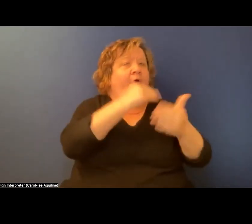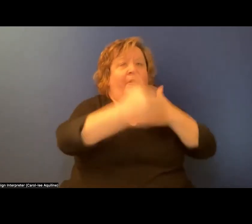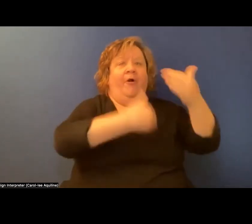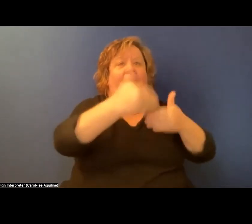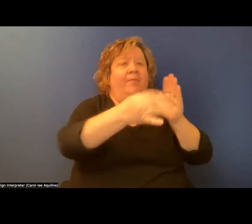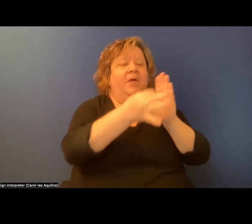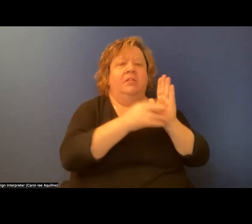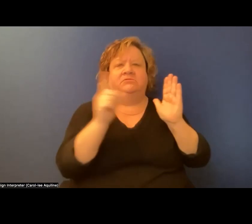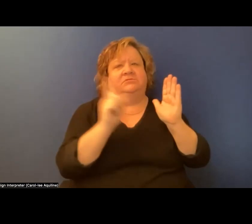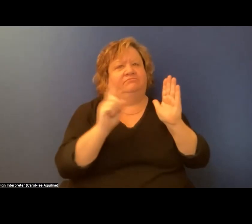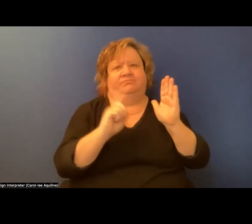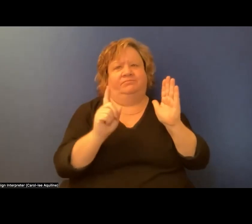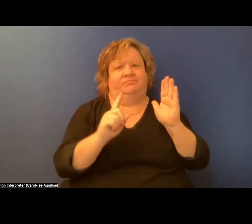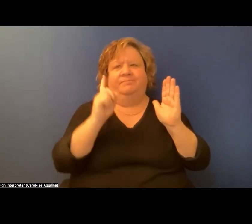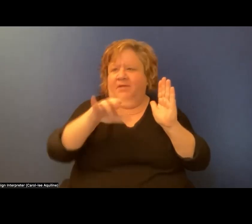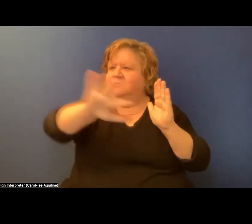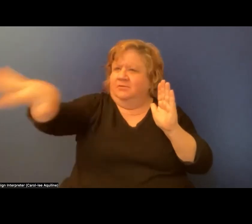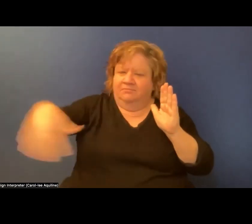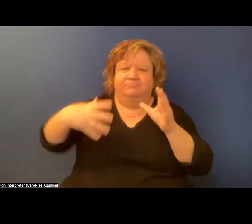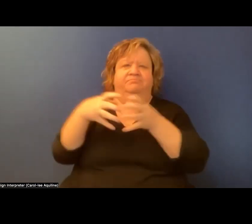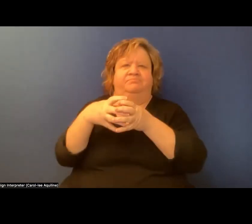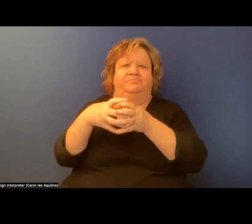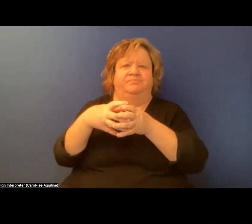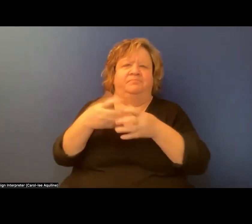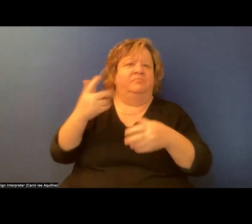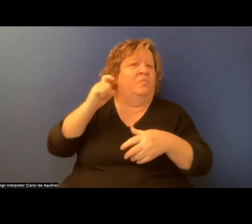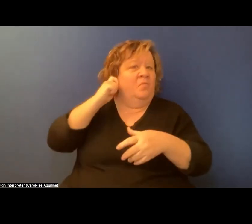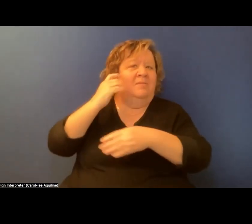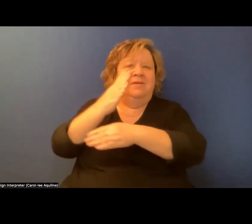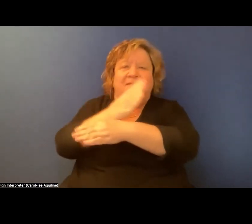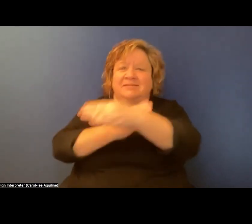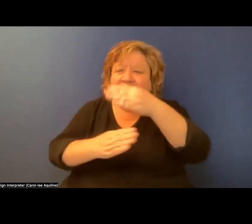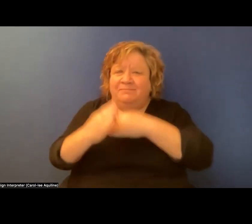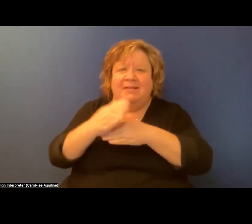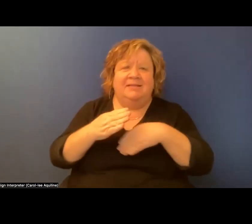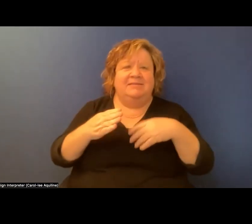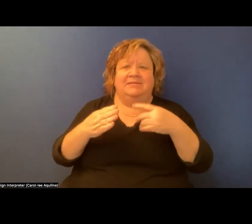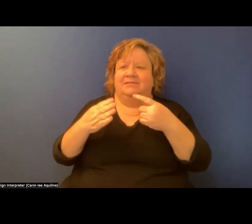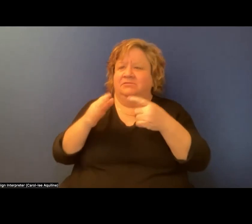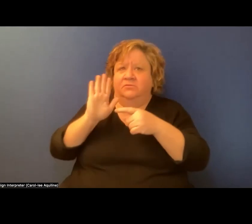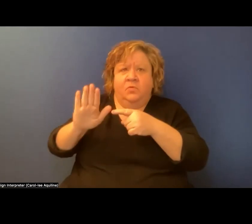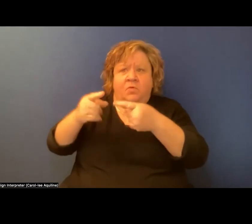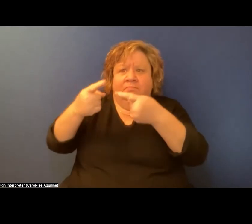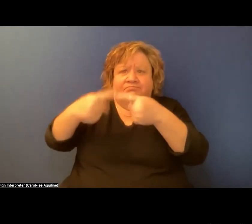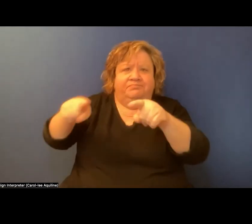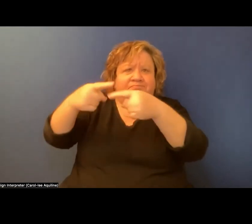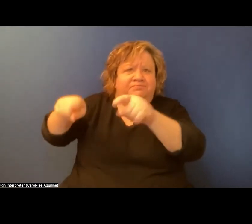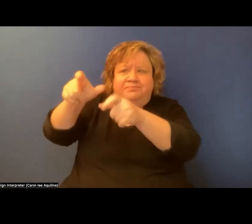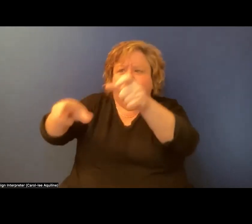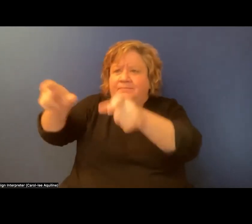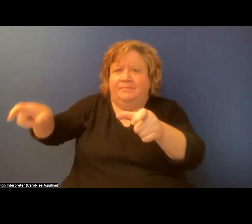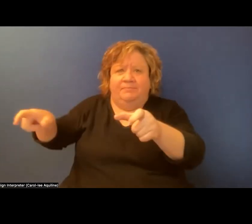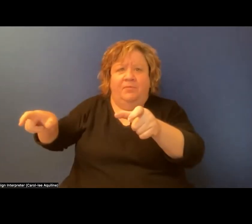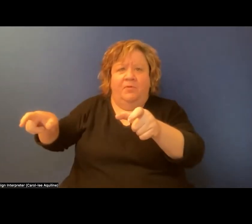constituency and beyond, and by all the member states. We also reiterate for the targeted intervention with fair